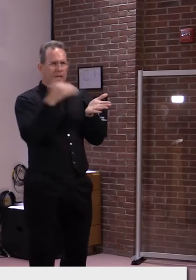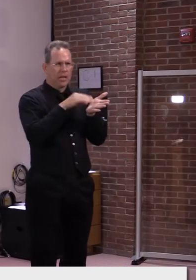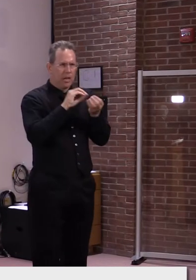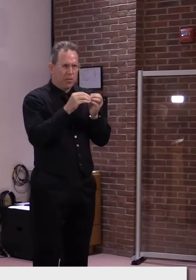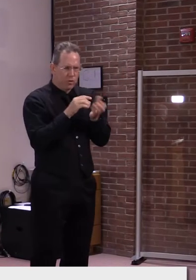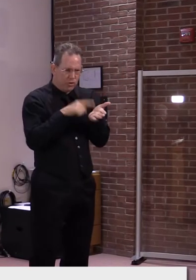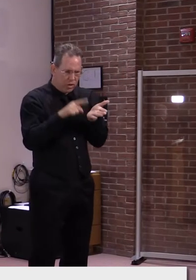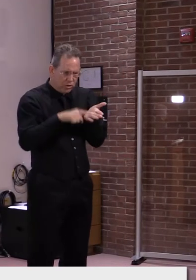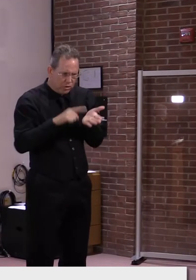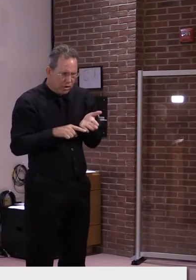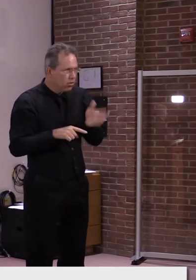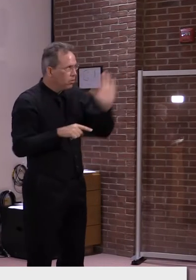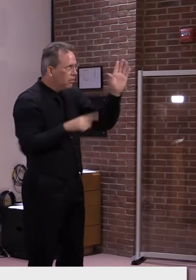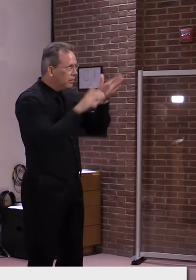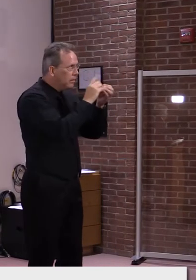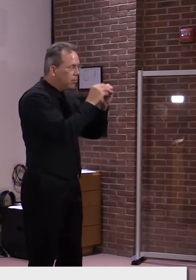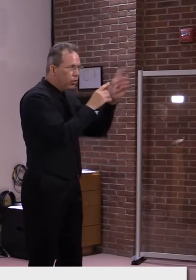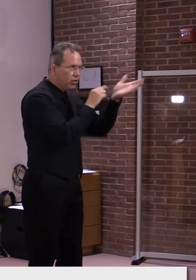add?